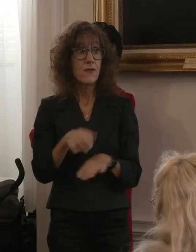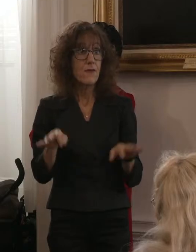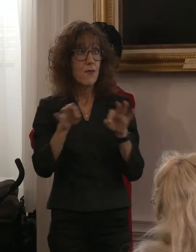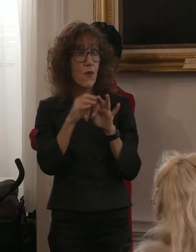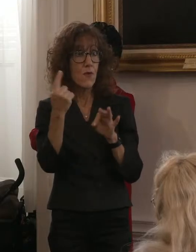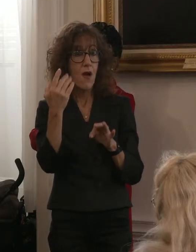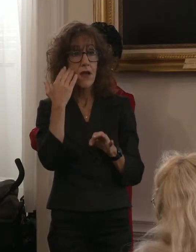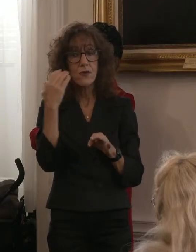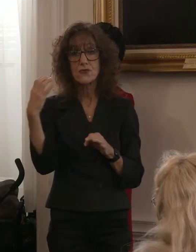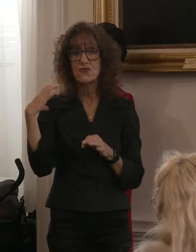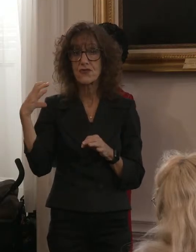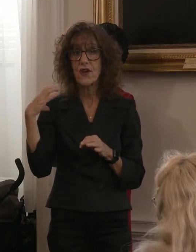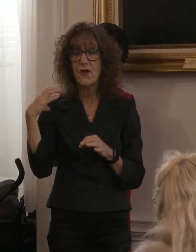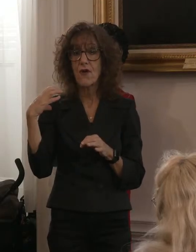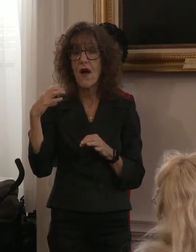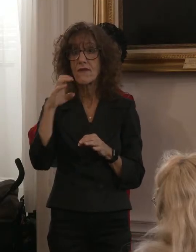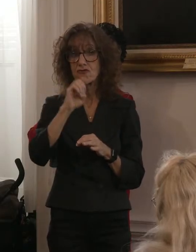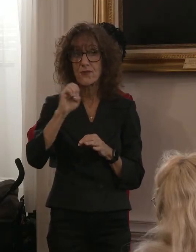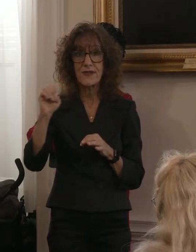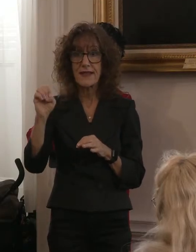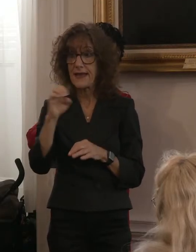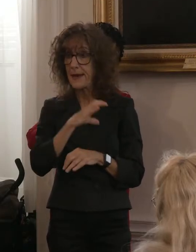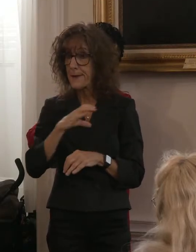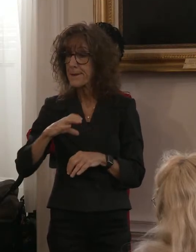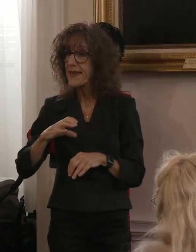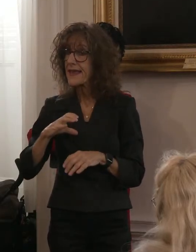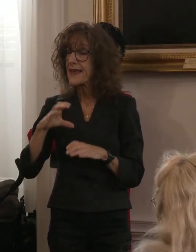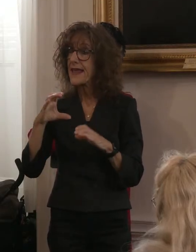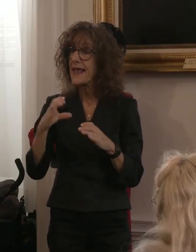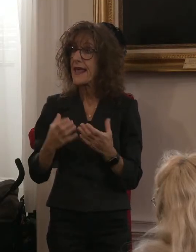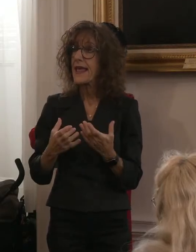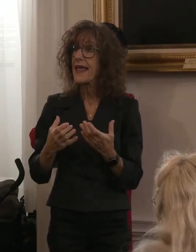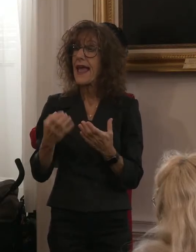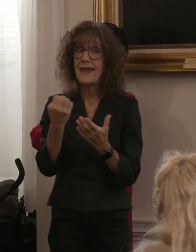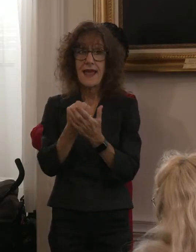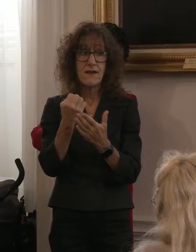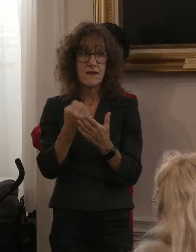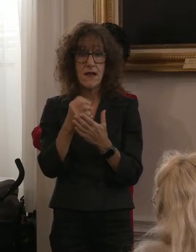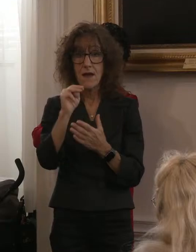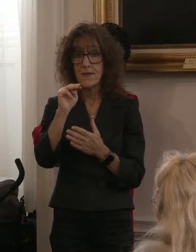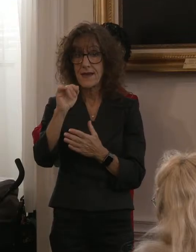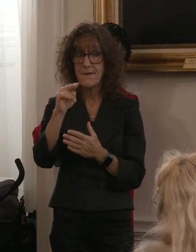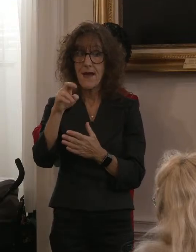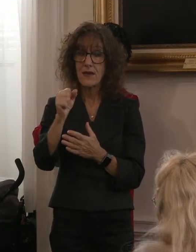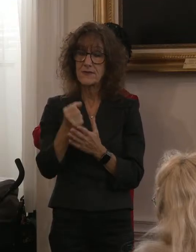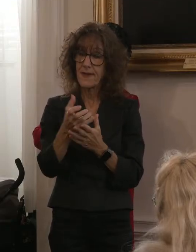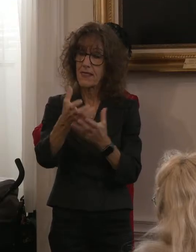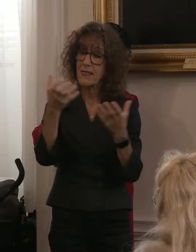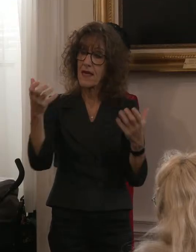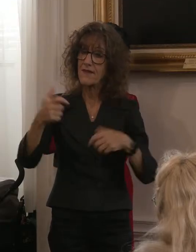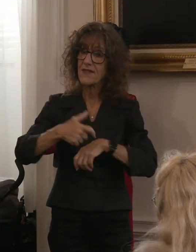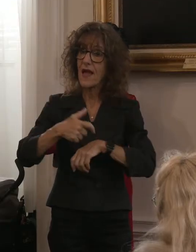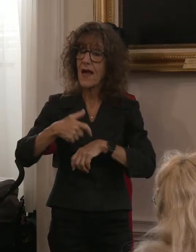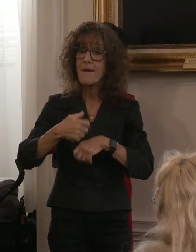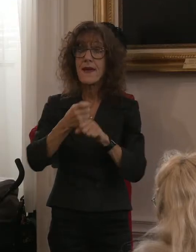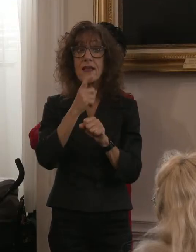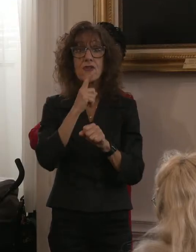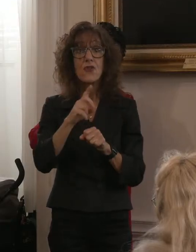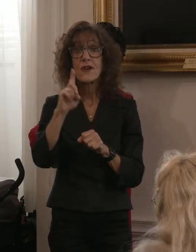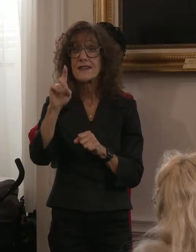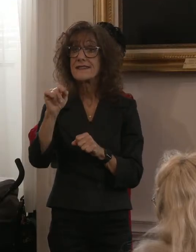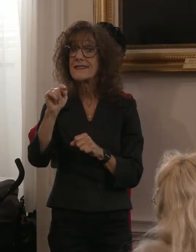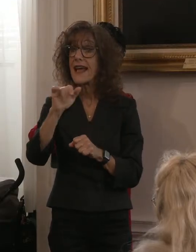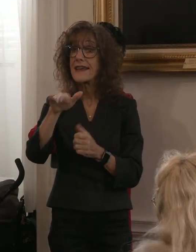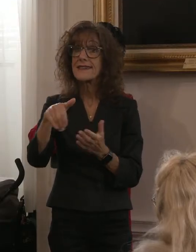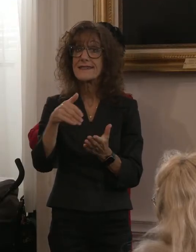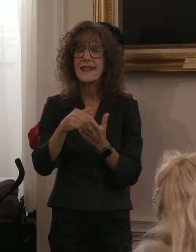the chair of our EEE committee, as well as our chair of economic matters, spent a great deal of time, was making sure that the data centers that are